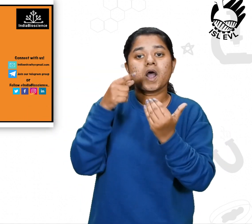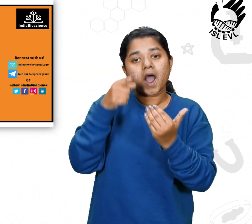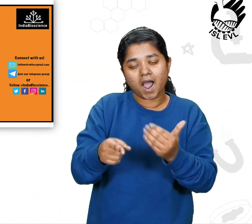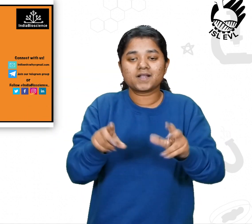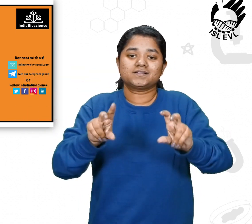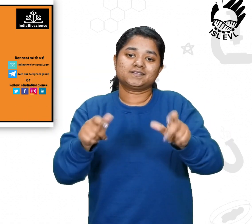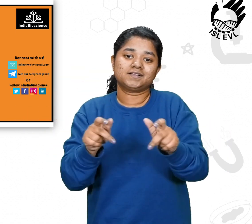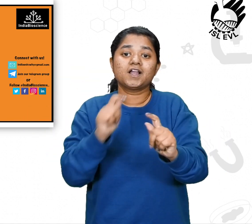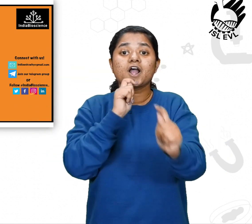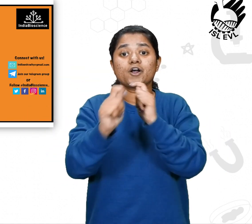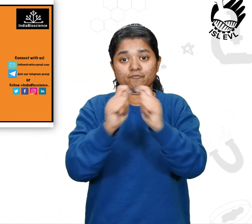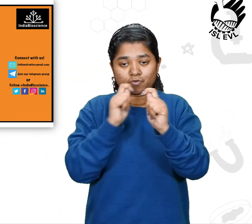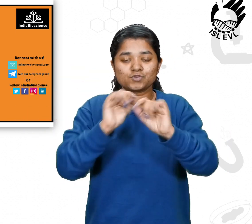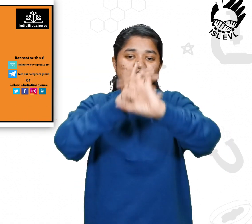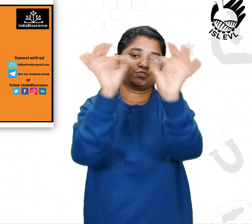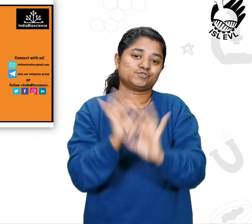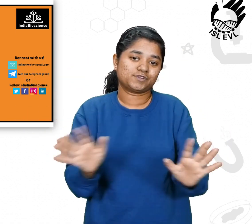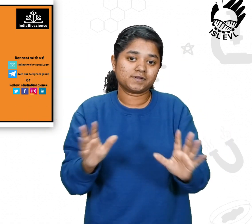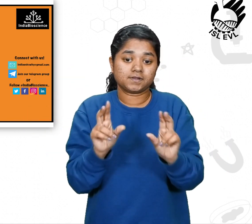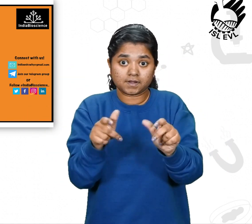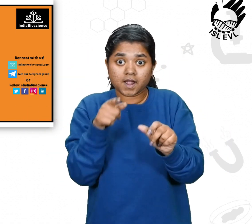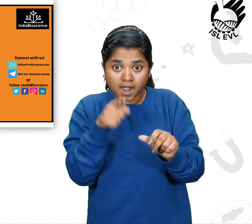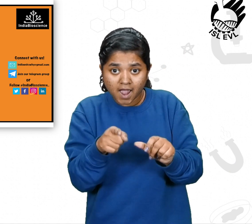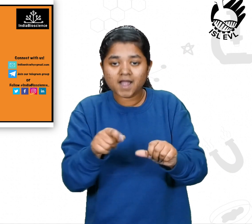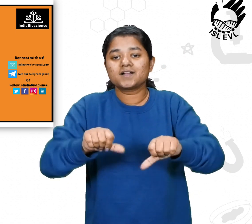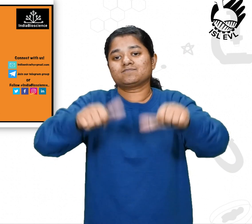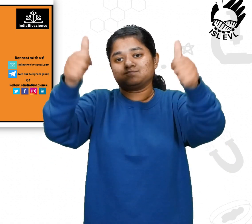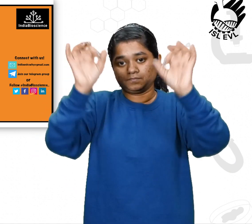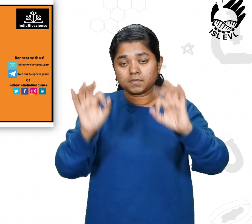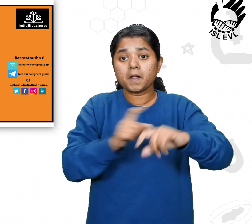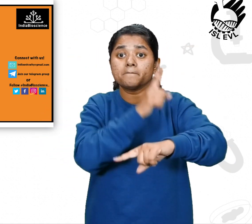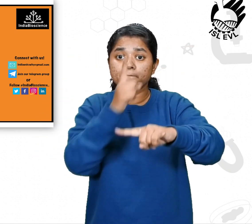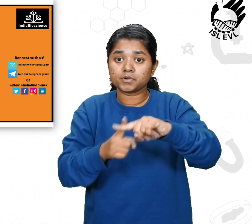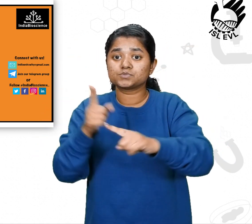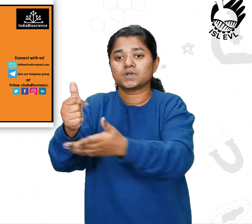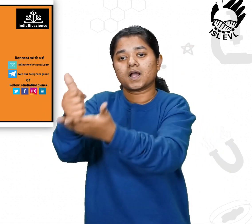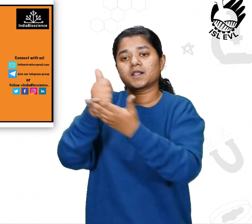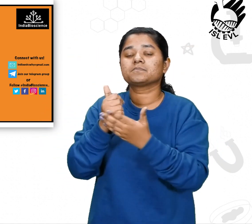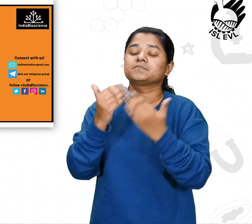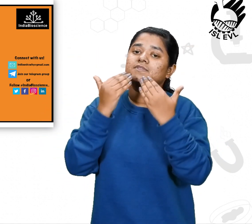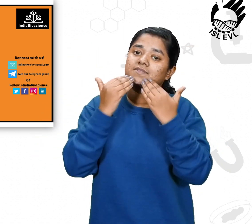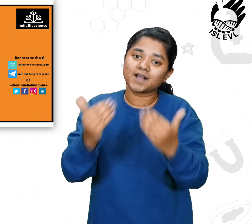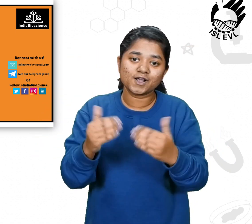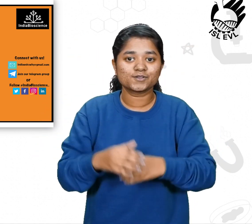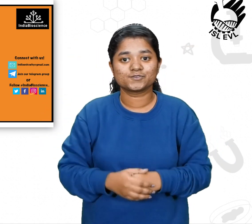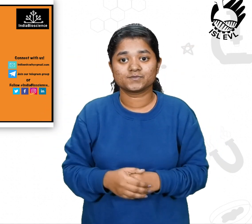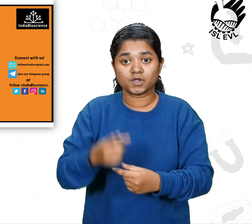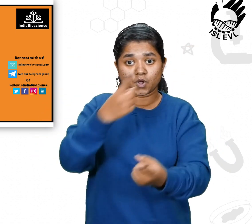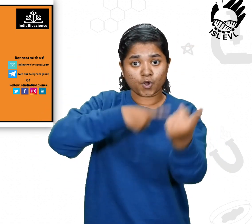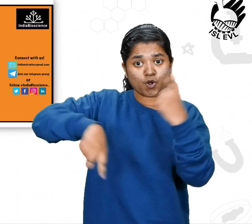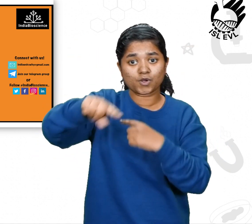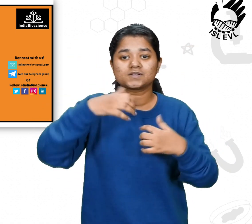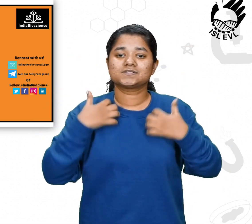also grateful to India Bioscience for hosting us. So stay tuned and stay curious.